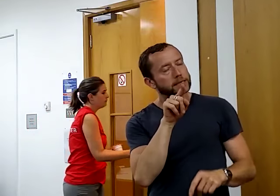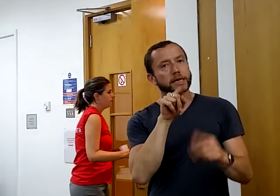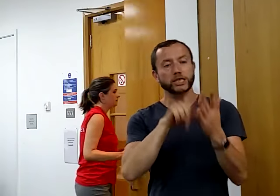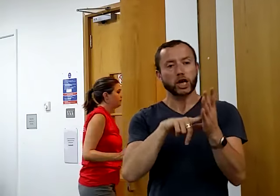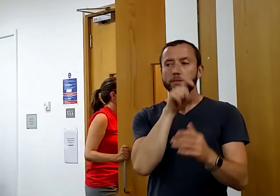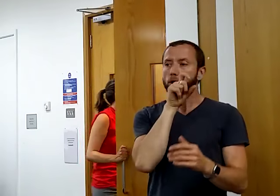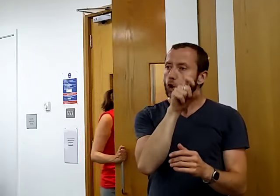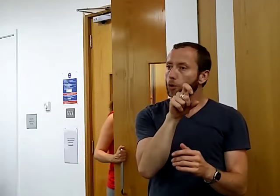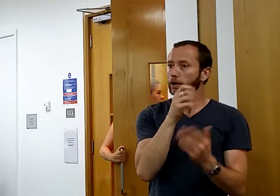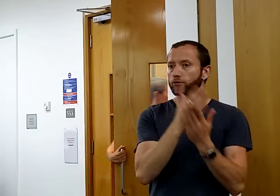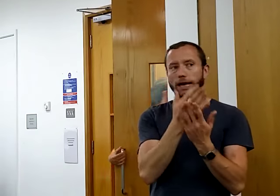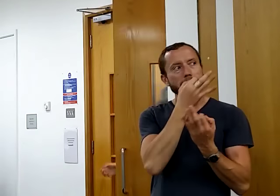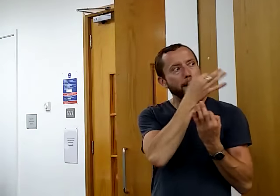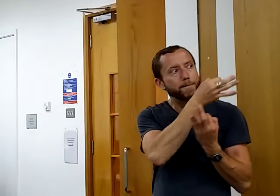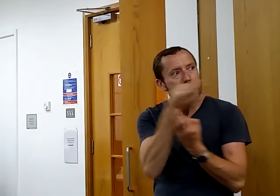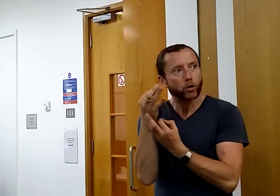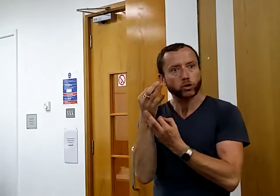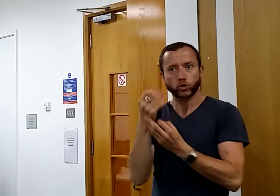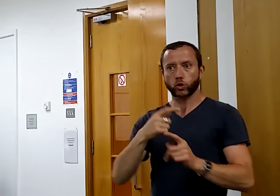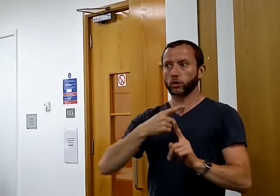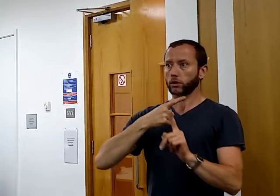the good in everyone.